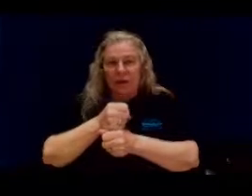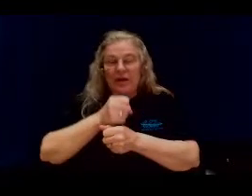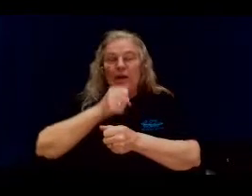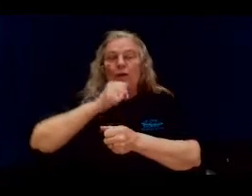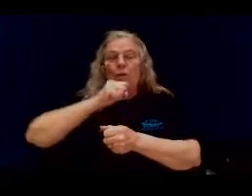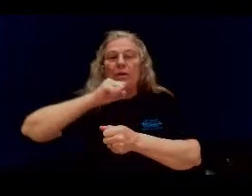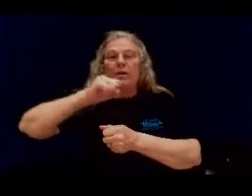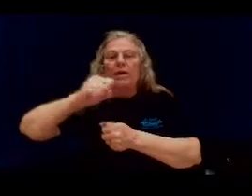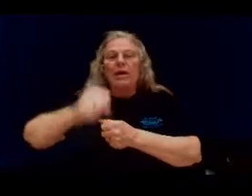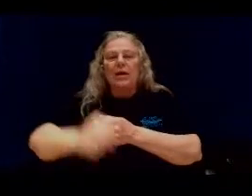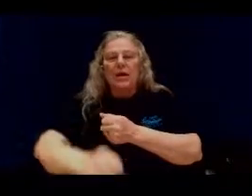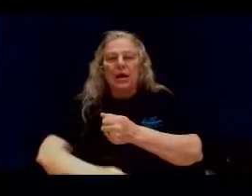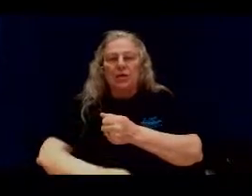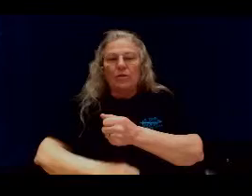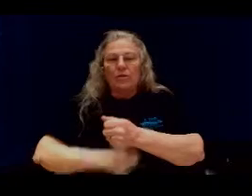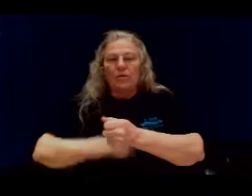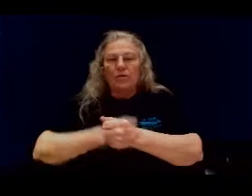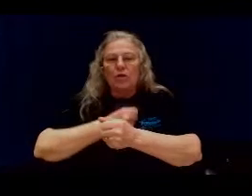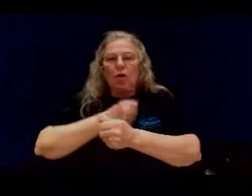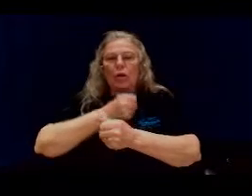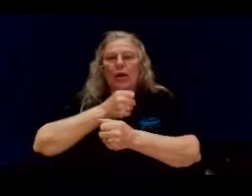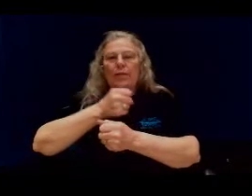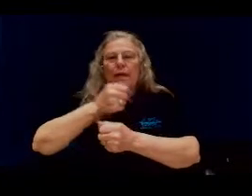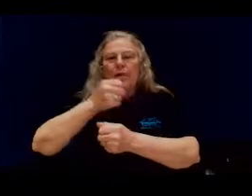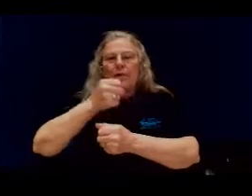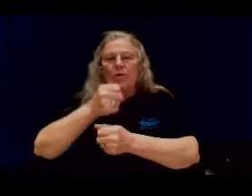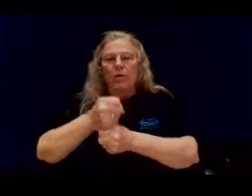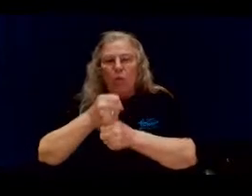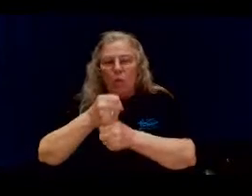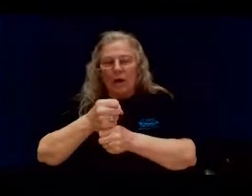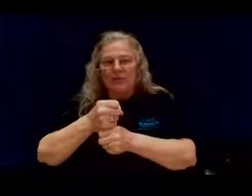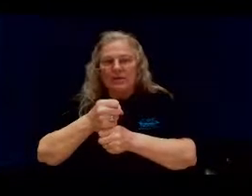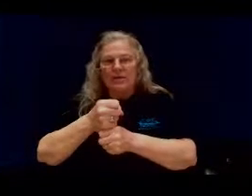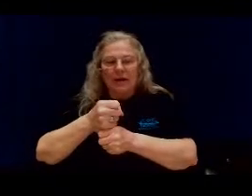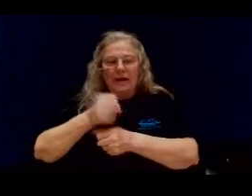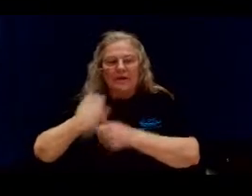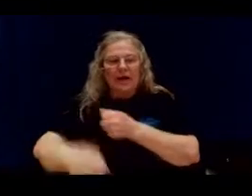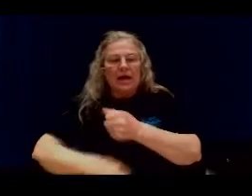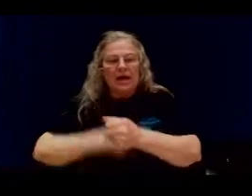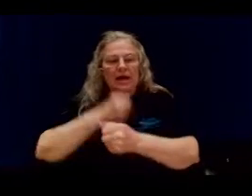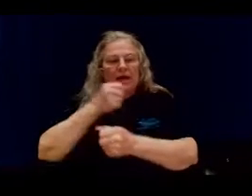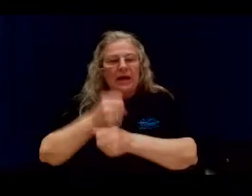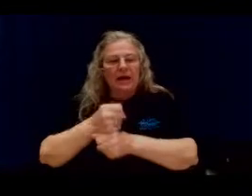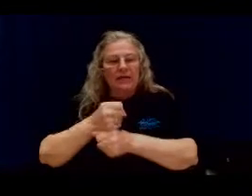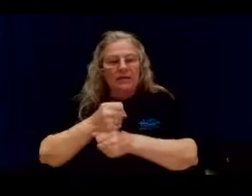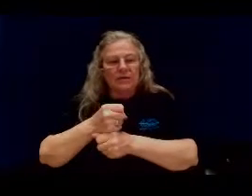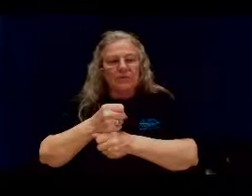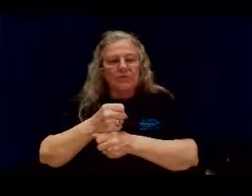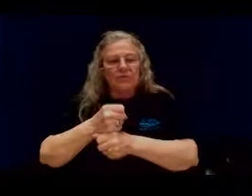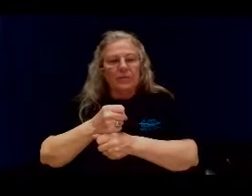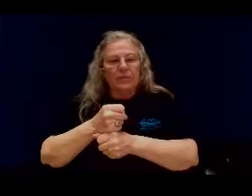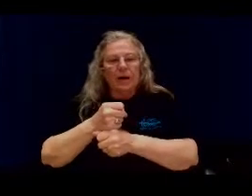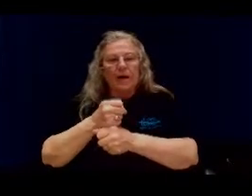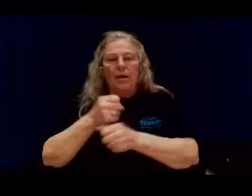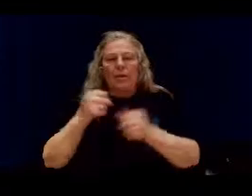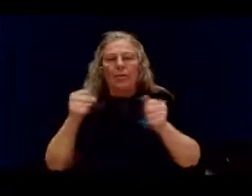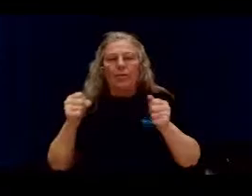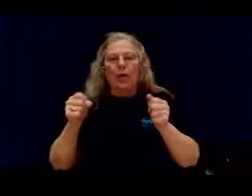1 year when it goes all the way around the earth once and lands. Years.